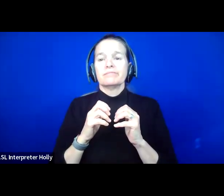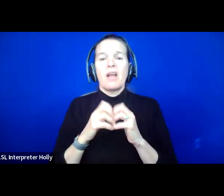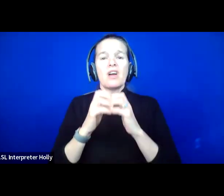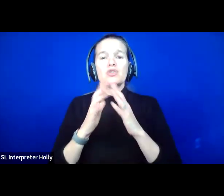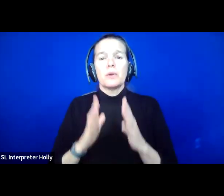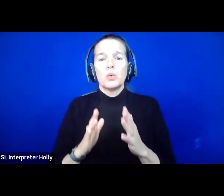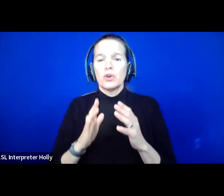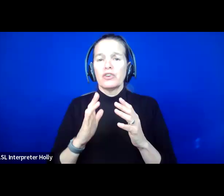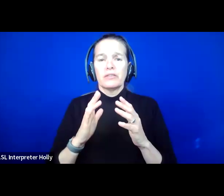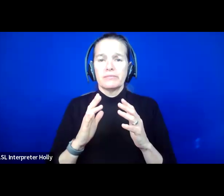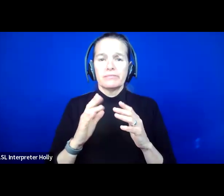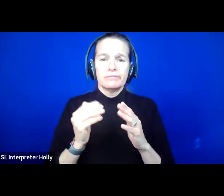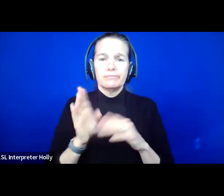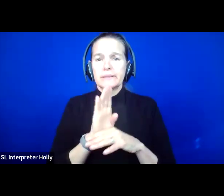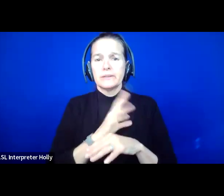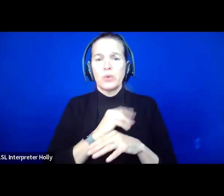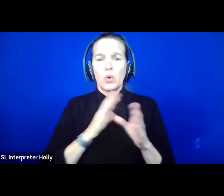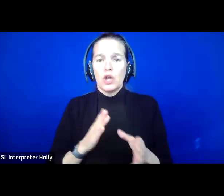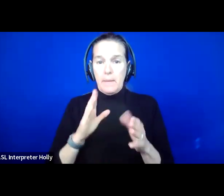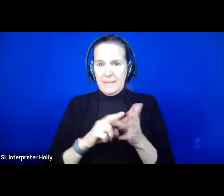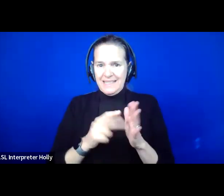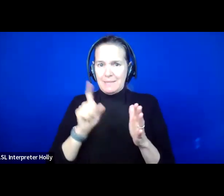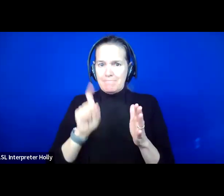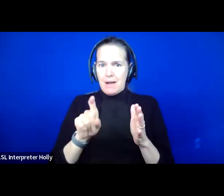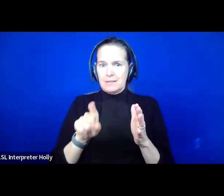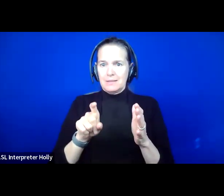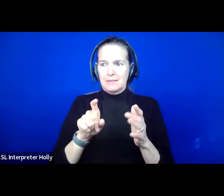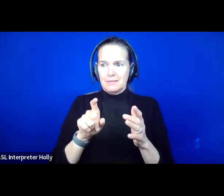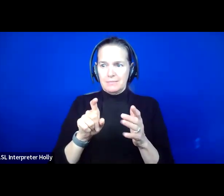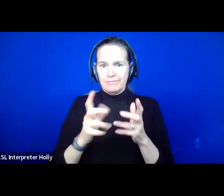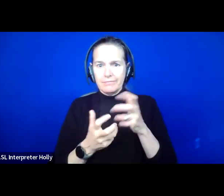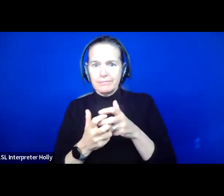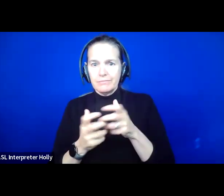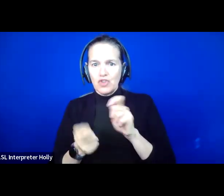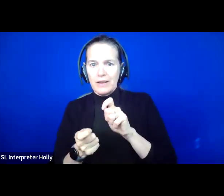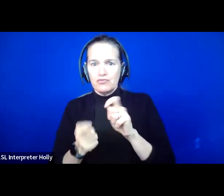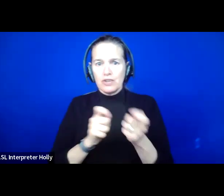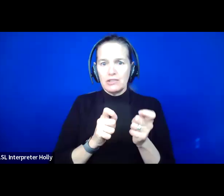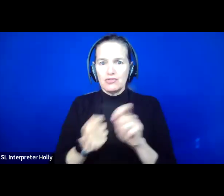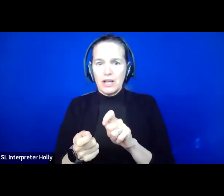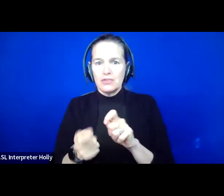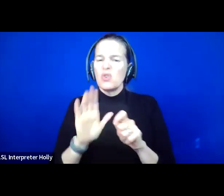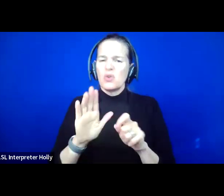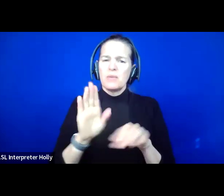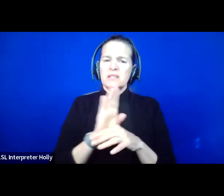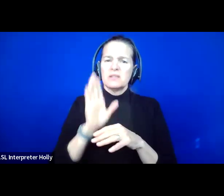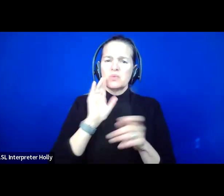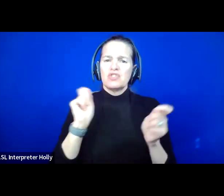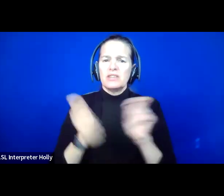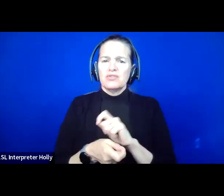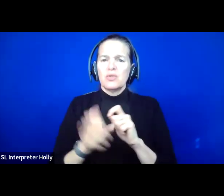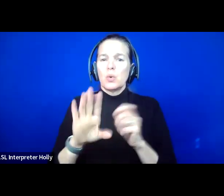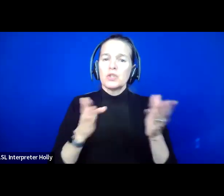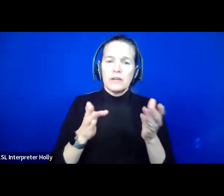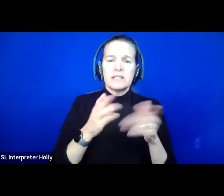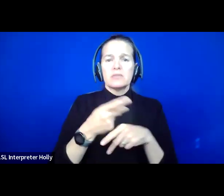means that you're going to have to adapt to change. So there's different things that you're going to have to do. Your business is going to evolve. Your services and